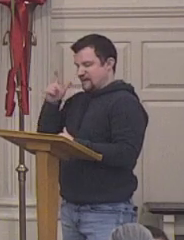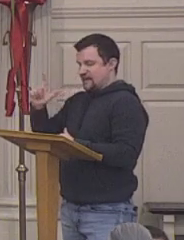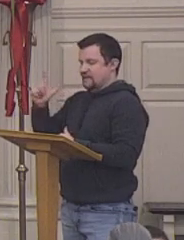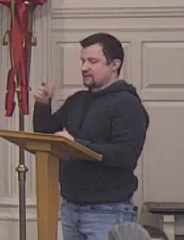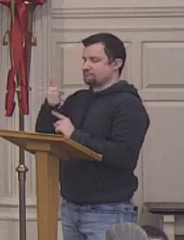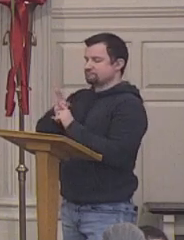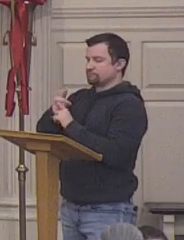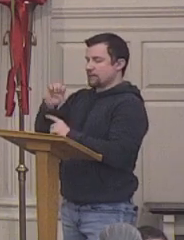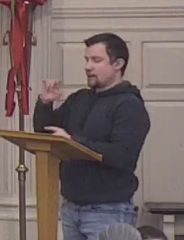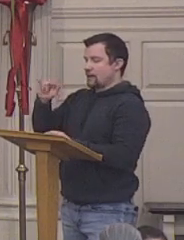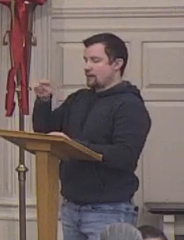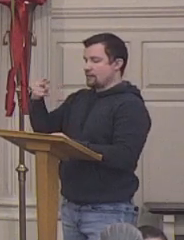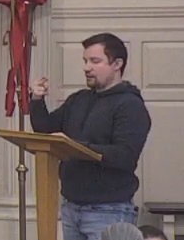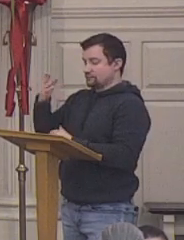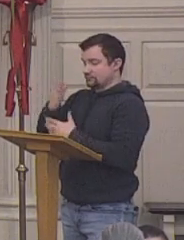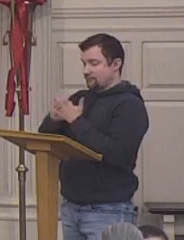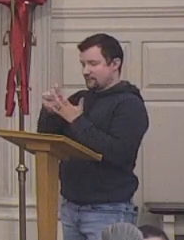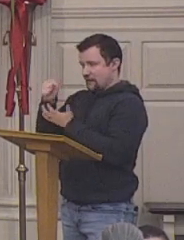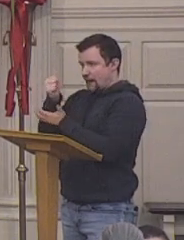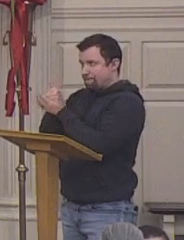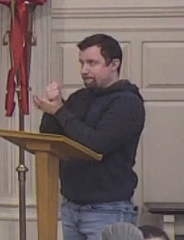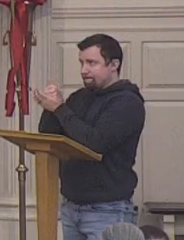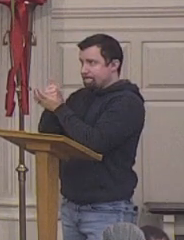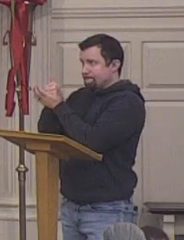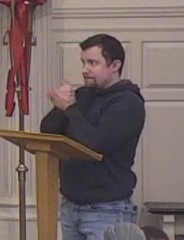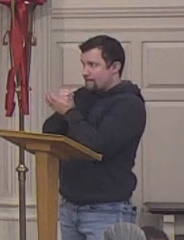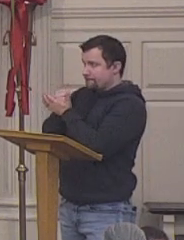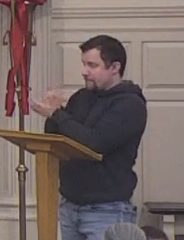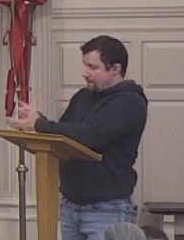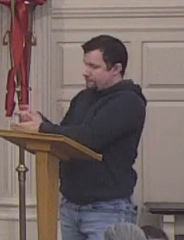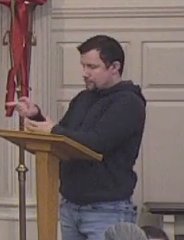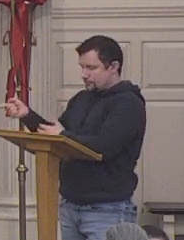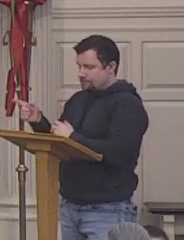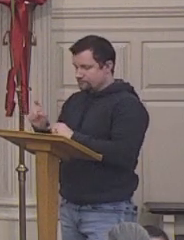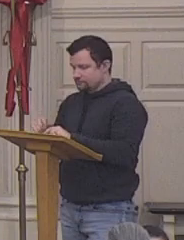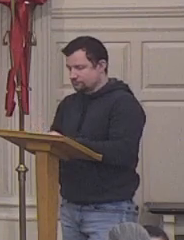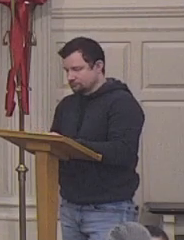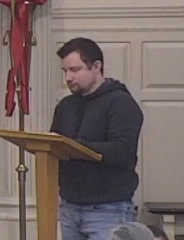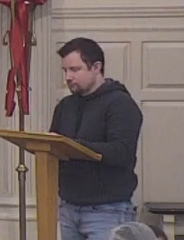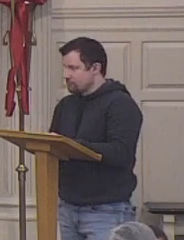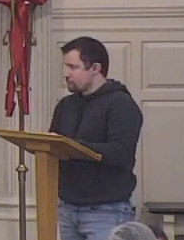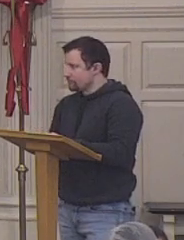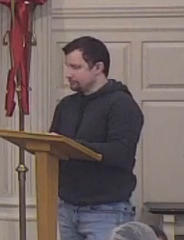wait, let us see if Elijah comes to take him down.